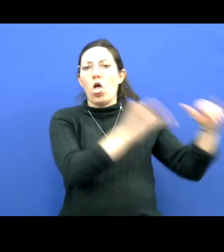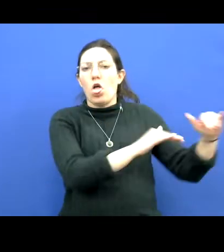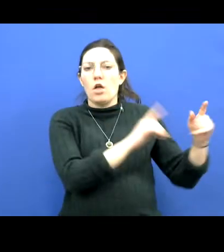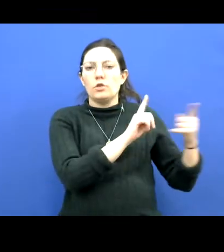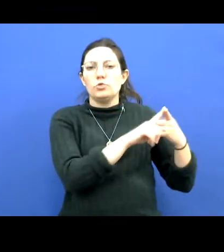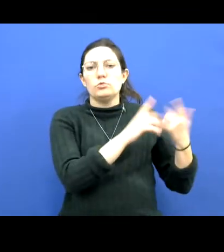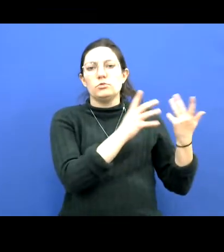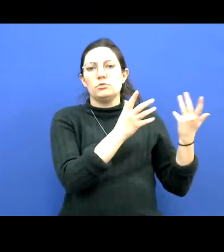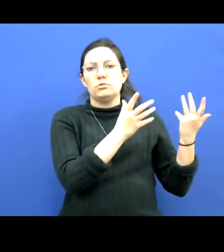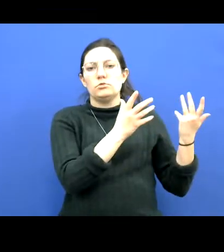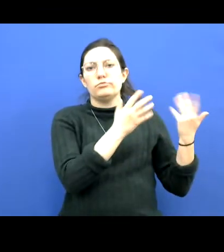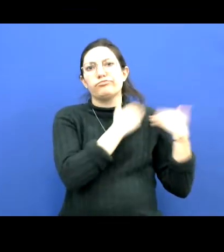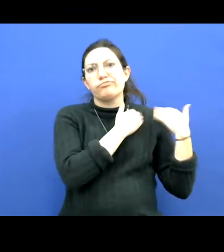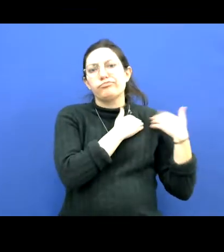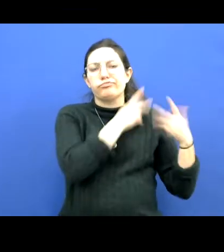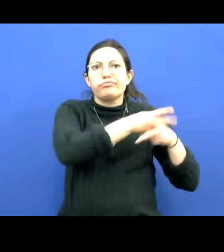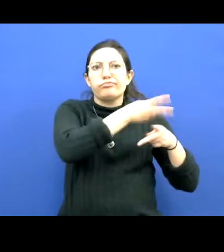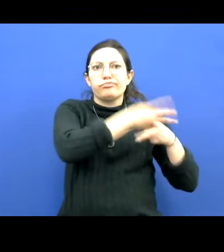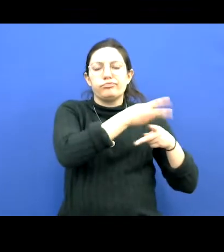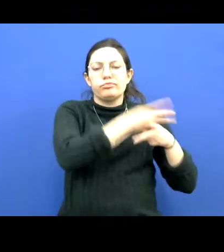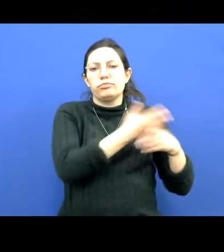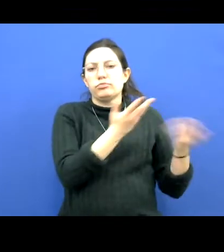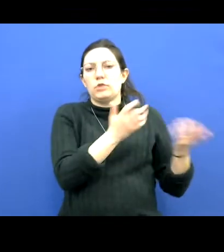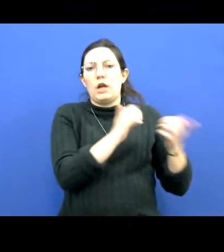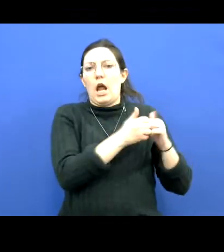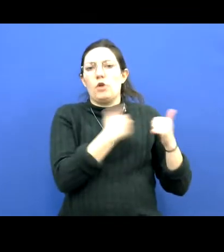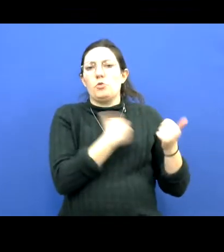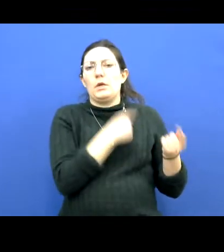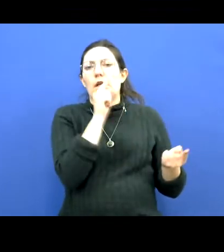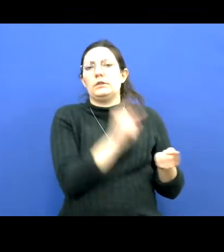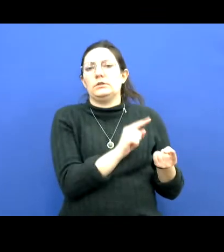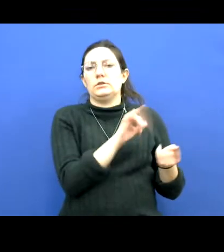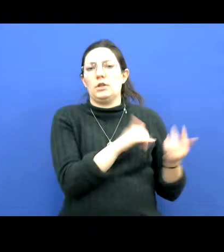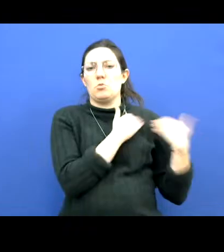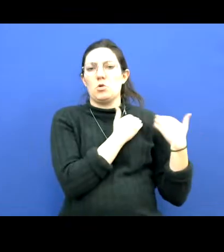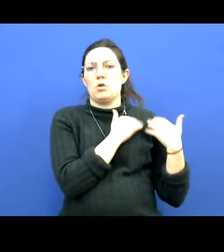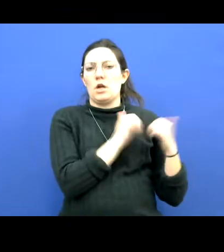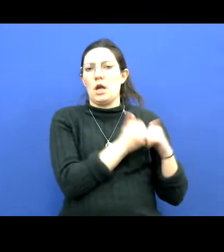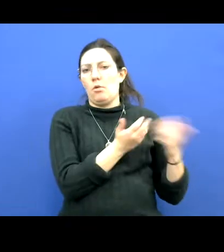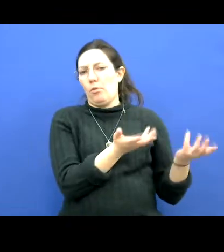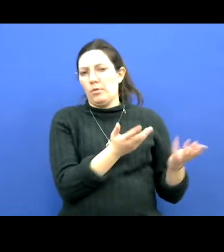bureaucratic burden on the property owners for people who haven't already